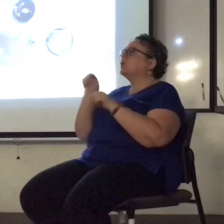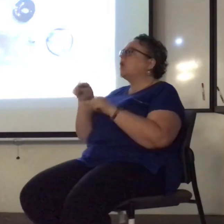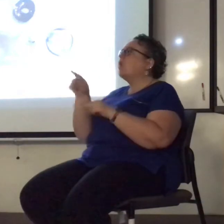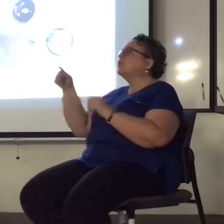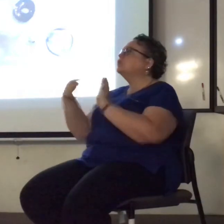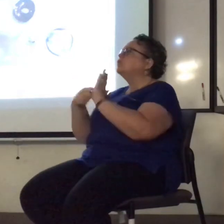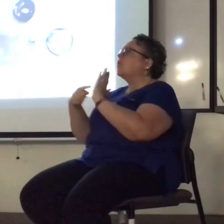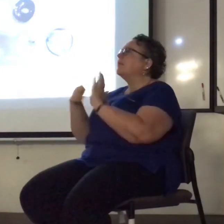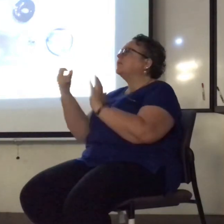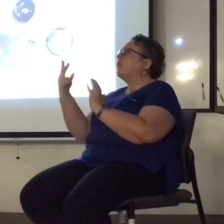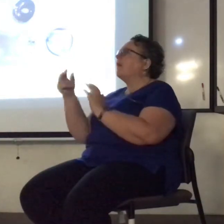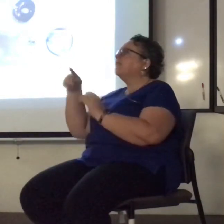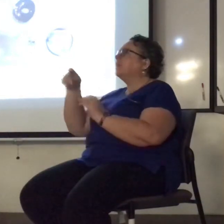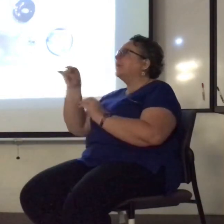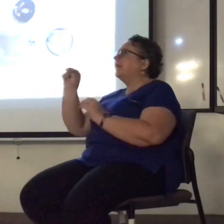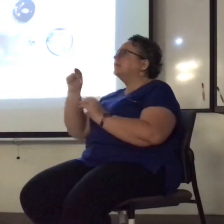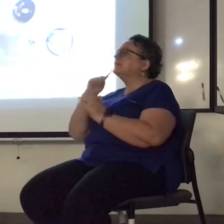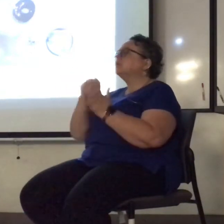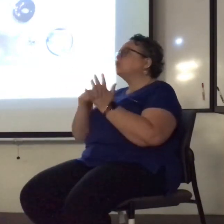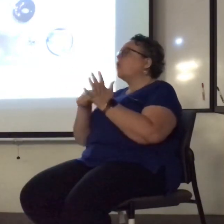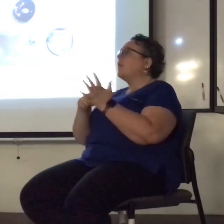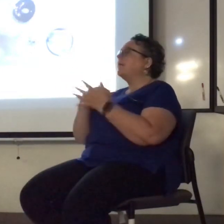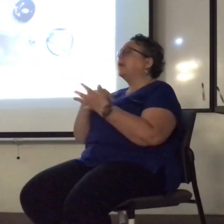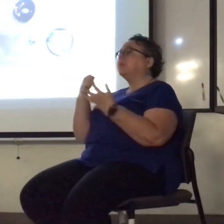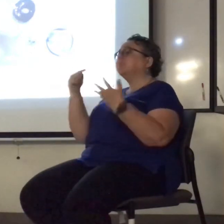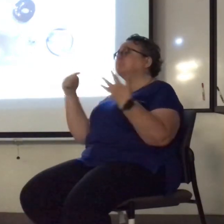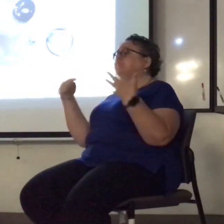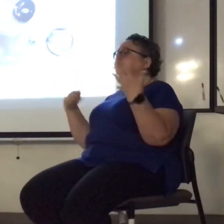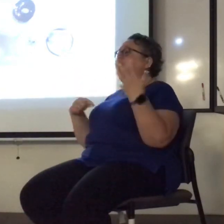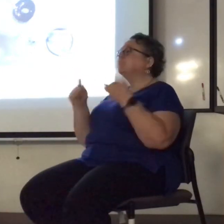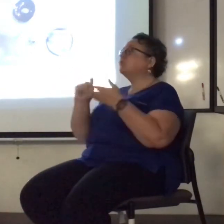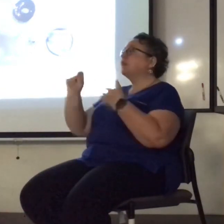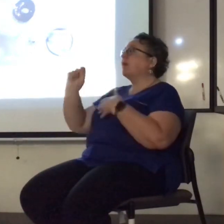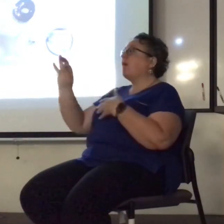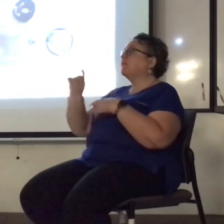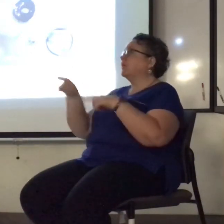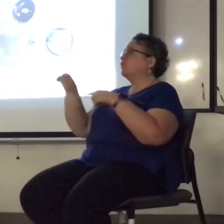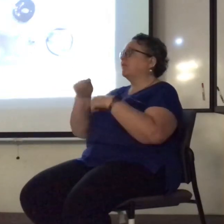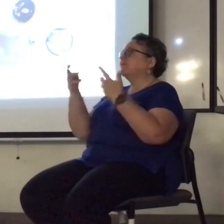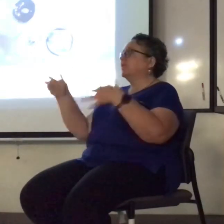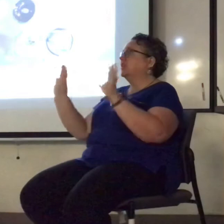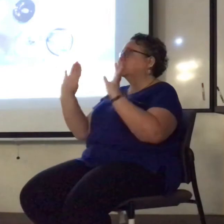just show me the 12 things. Just go down the list, I check you off, and you're done.